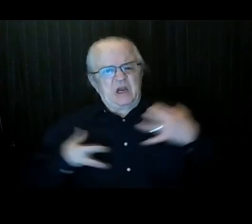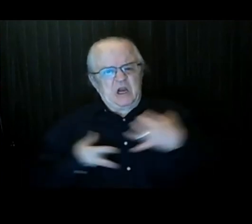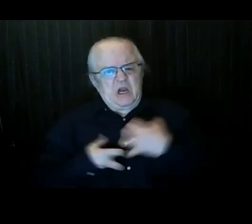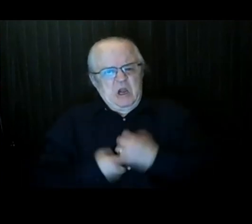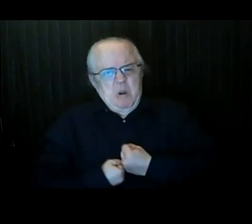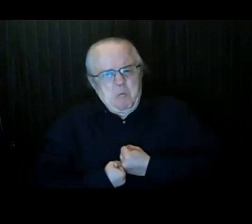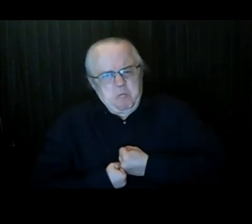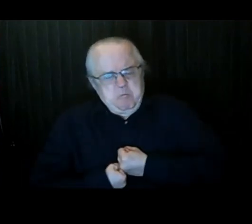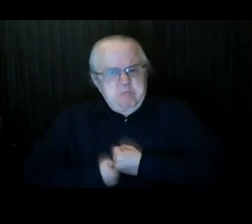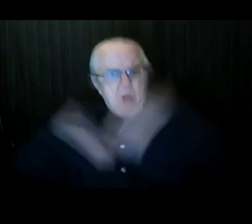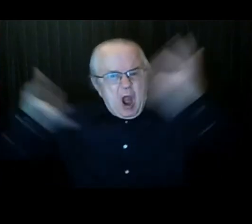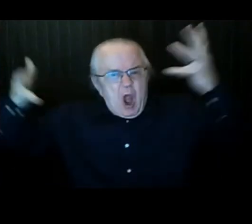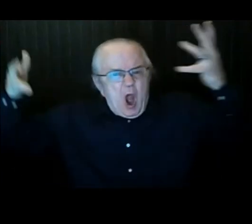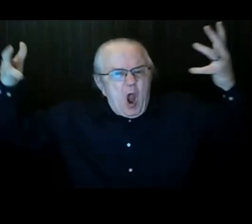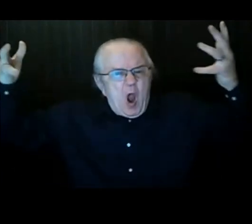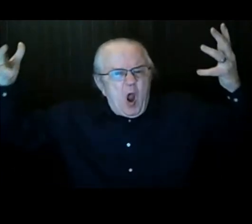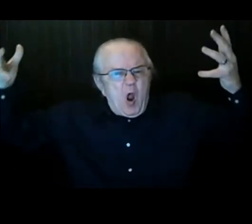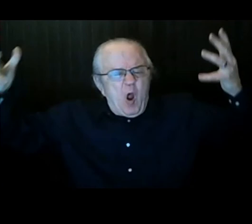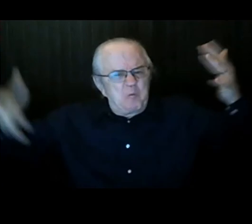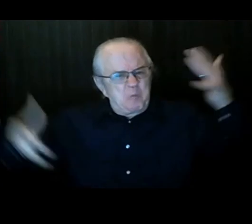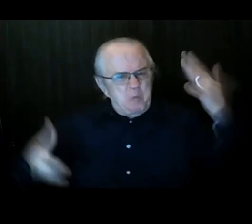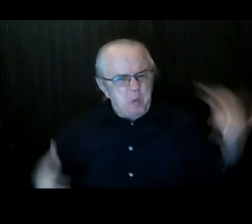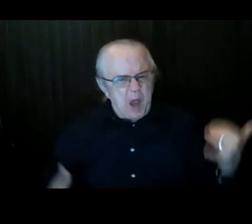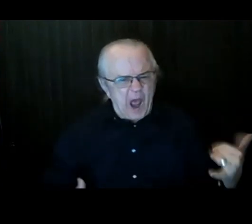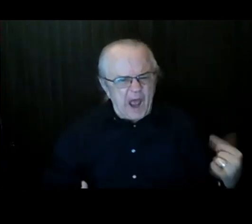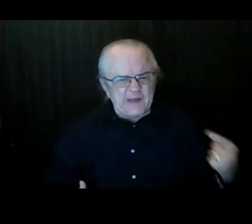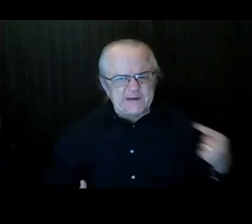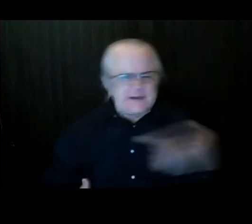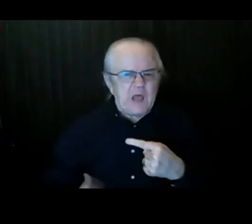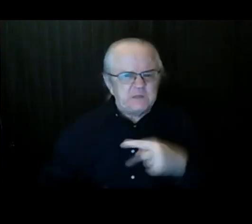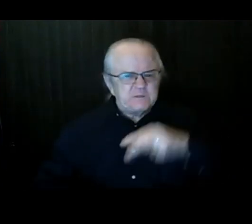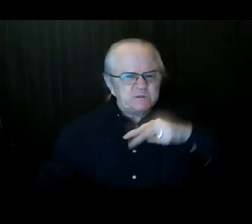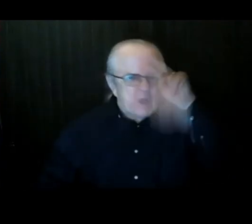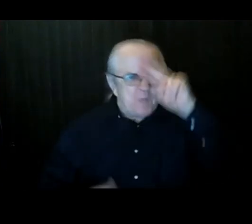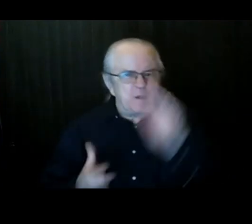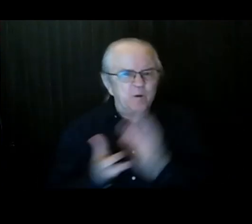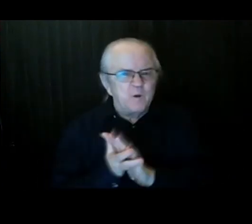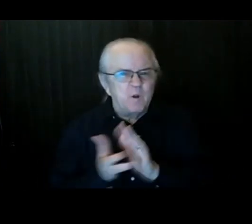out. And I questioned why I'd even gone to this stupid school.